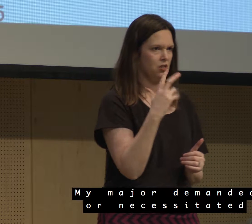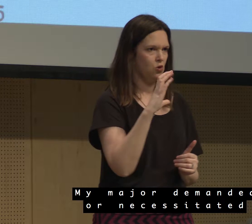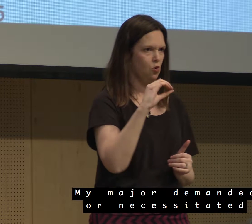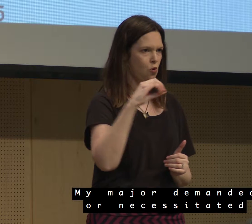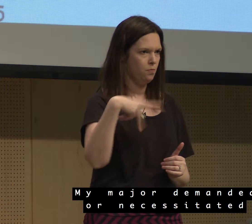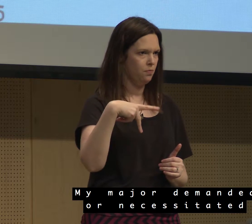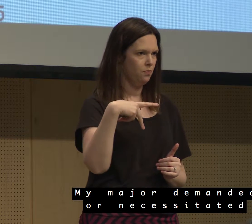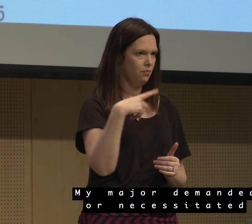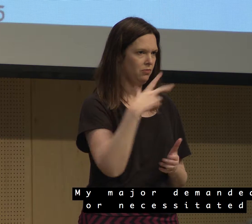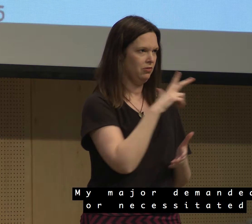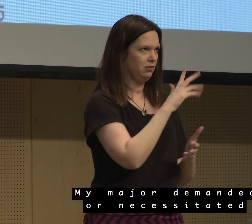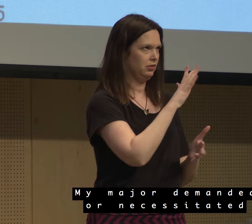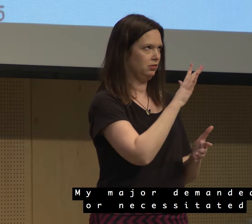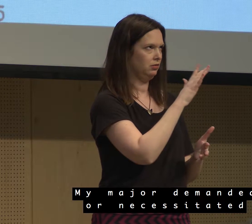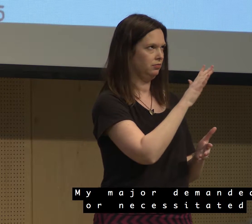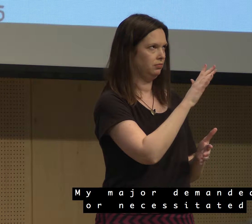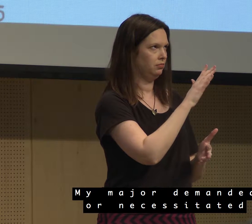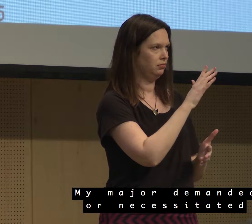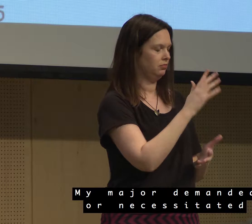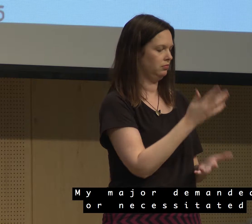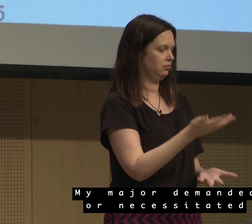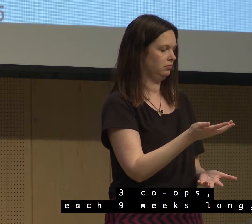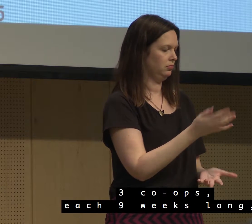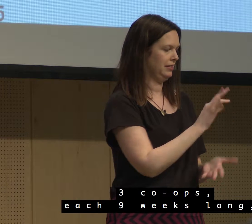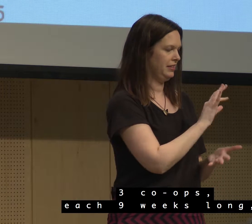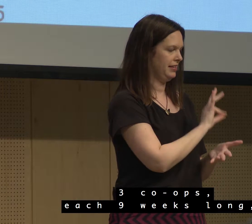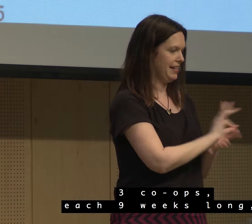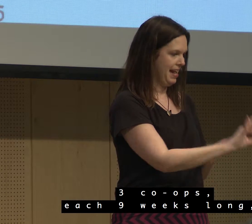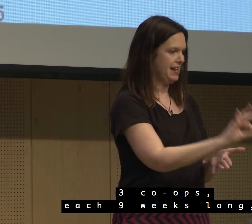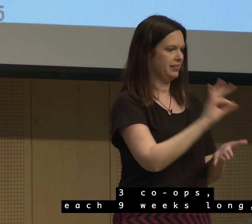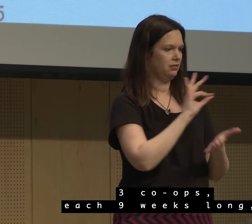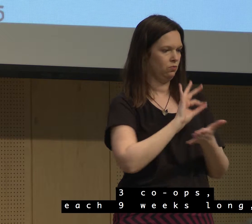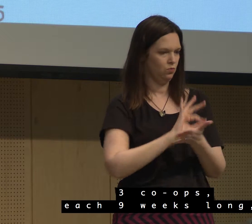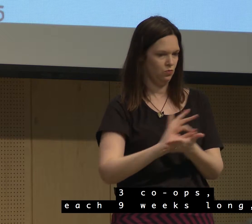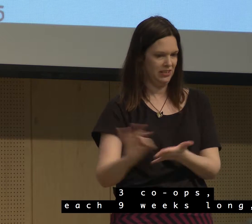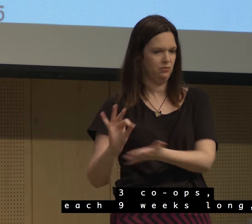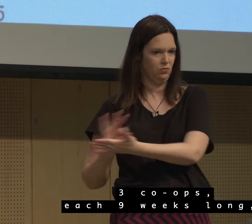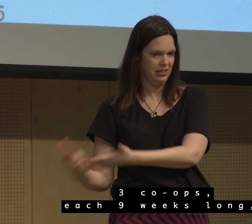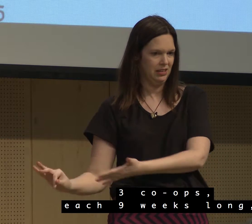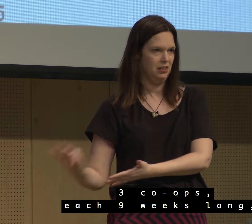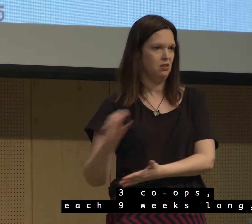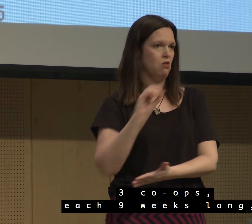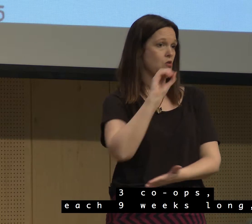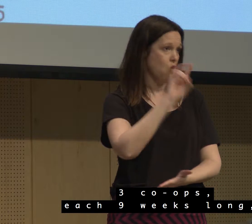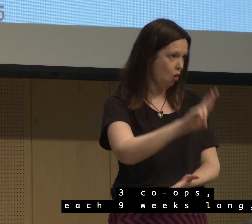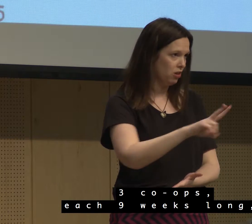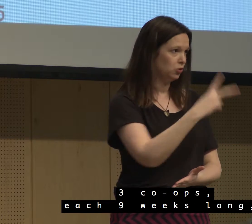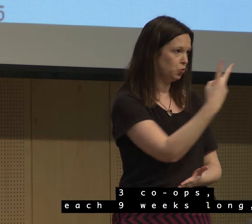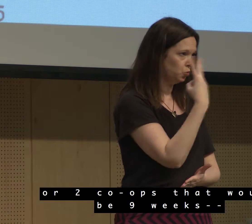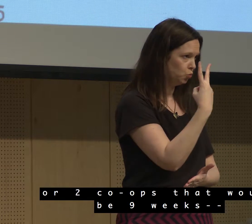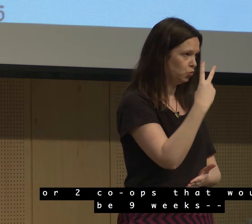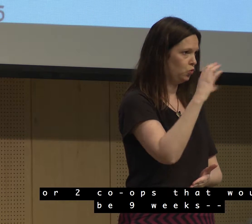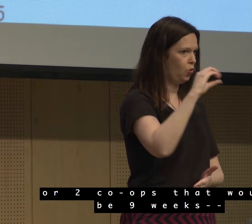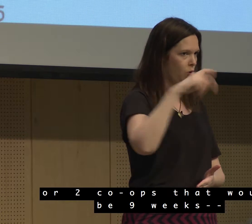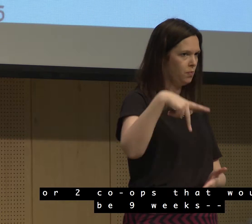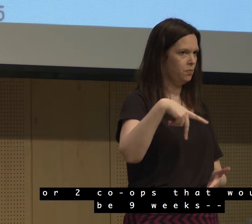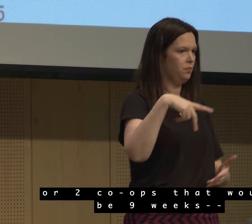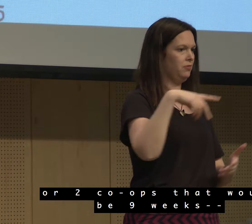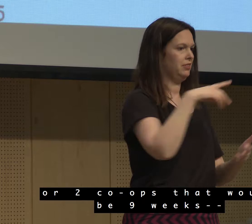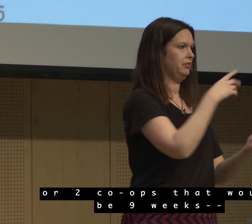My major demanded or necessitated 3 co-ops, each 9 weeks long, or 2 co-ops